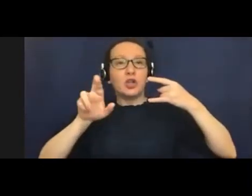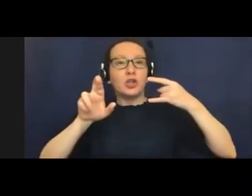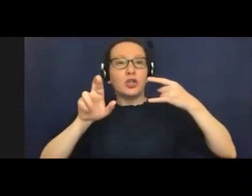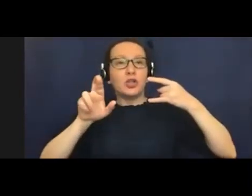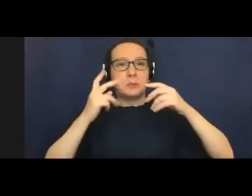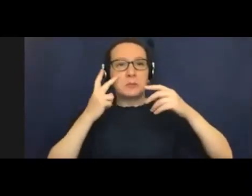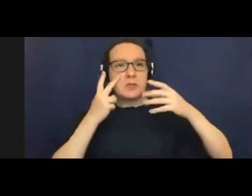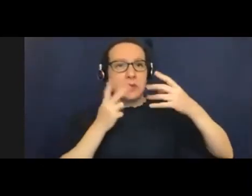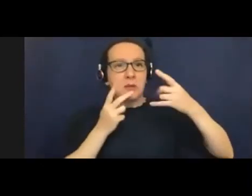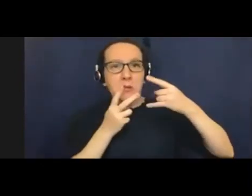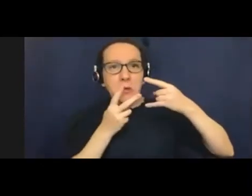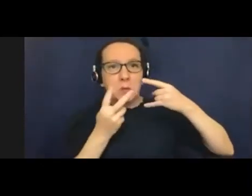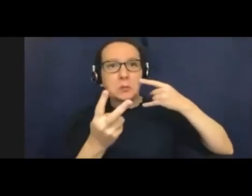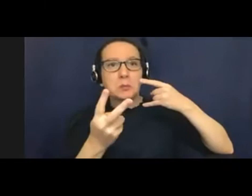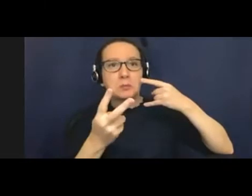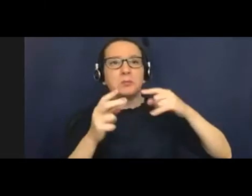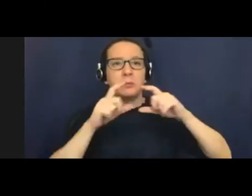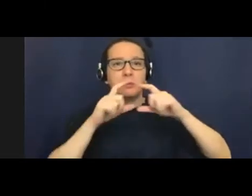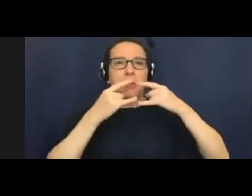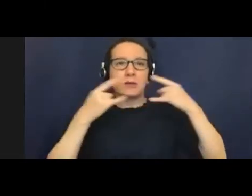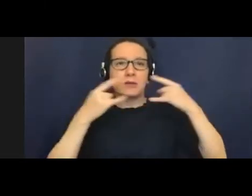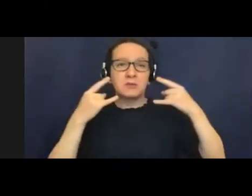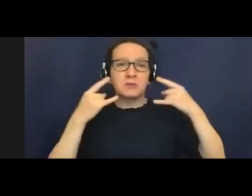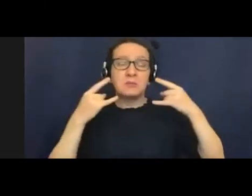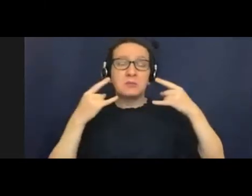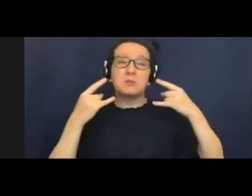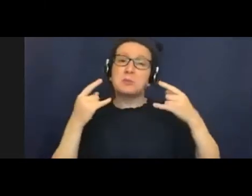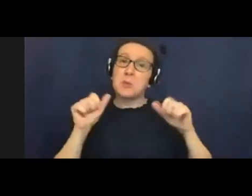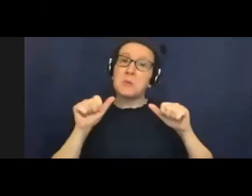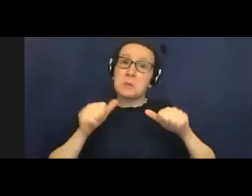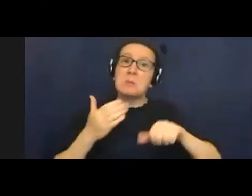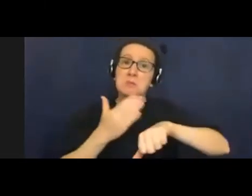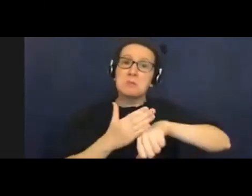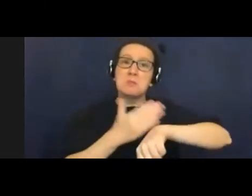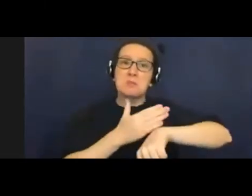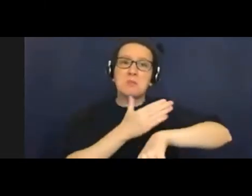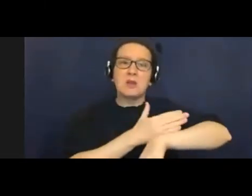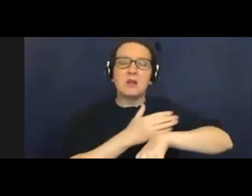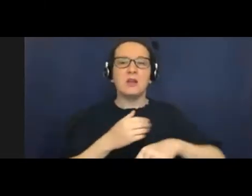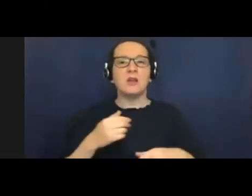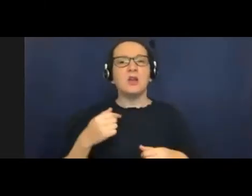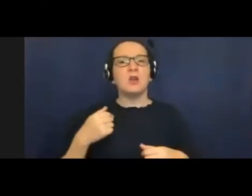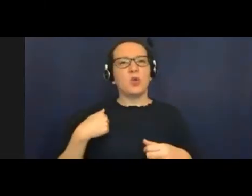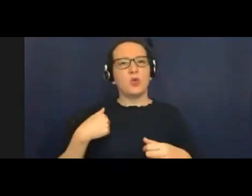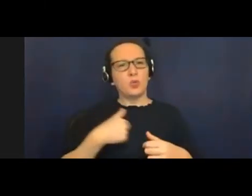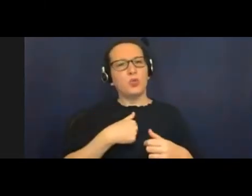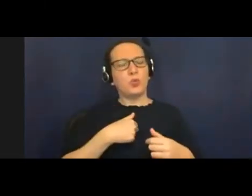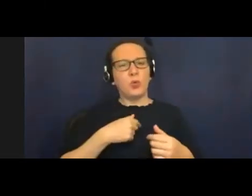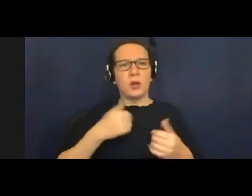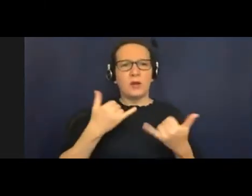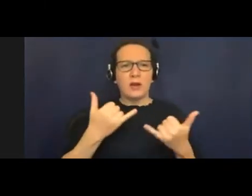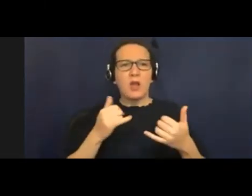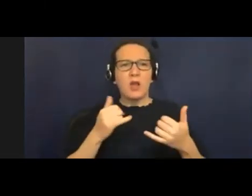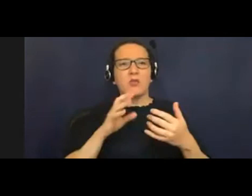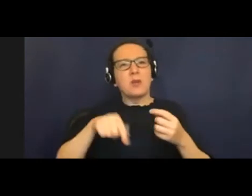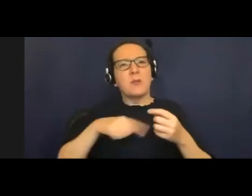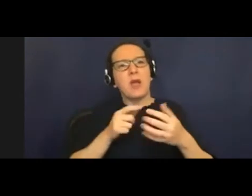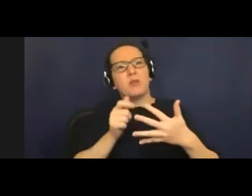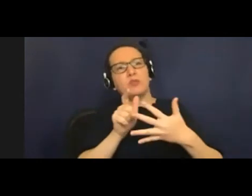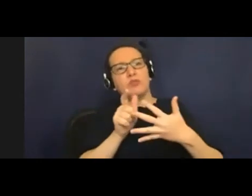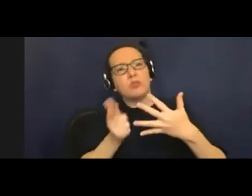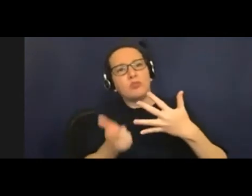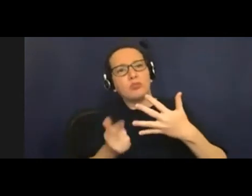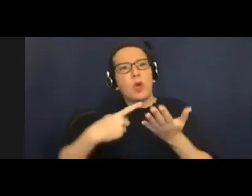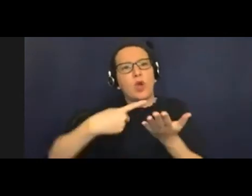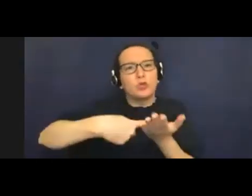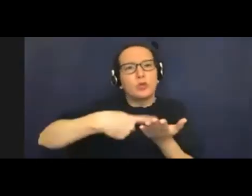and we do have an opportunity to sort of build back better with many of the alternative measures that are being discussed right now. So for